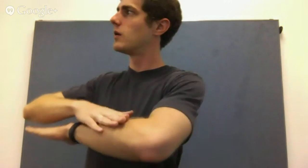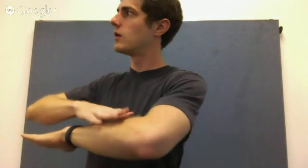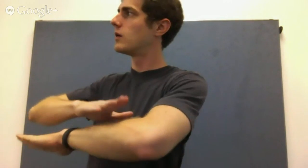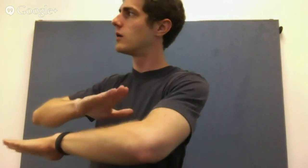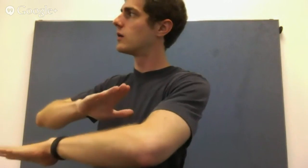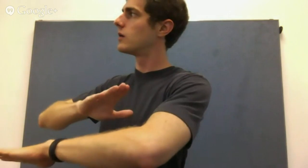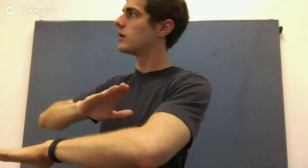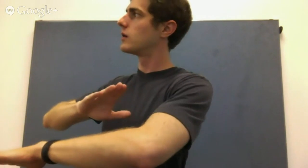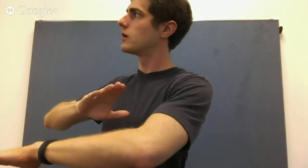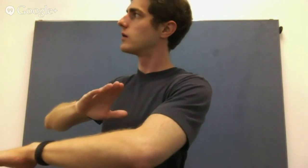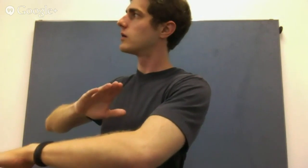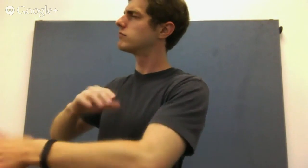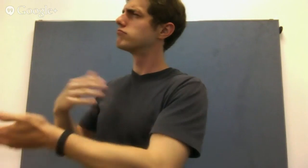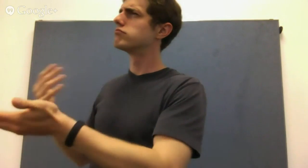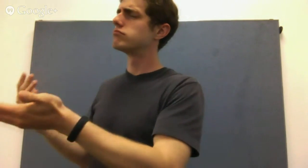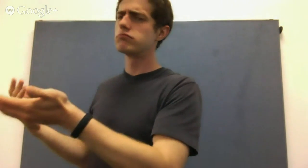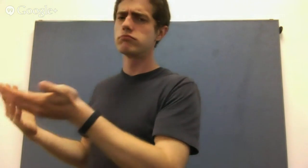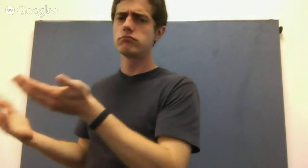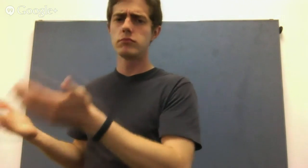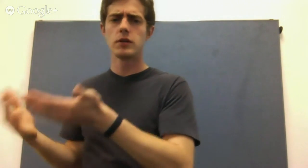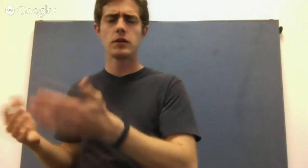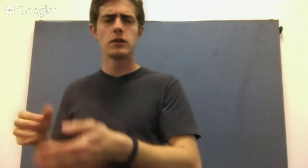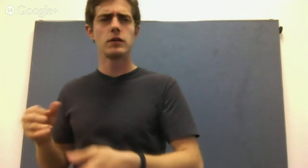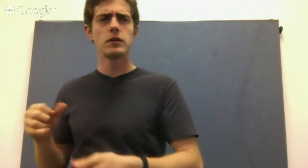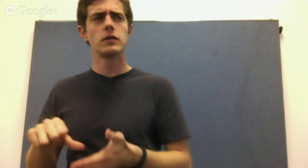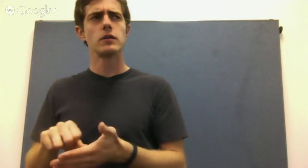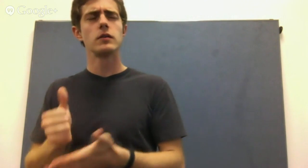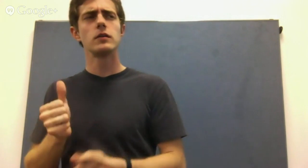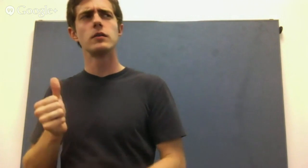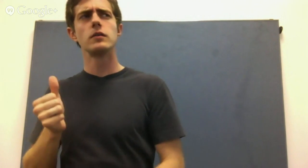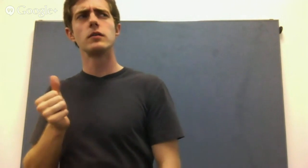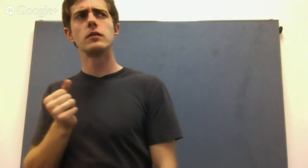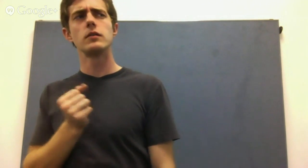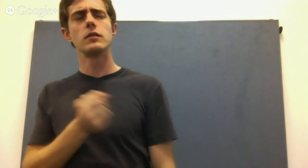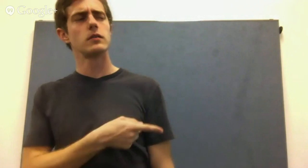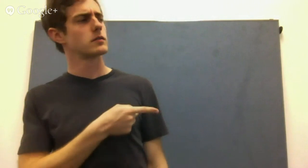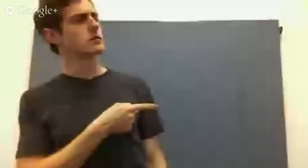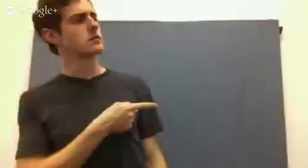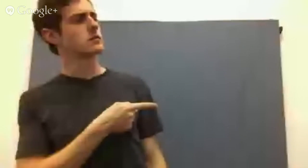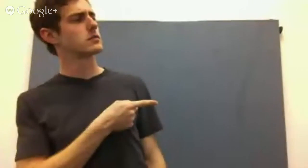table. I think I left it on the table.